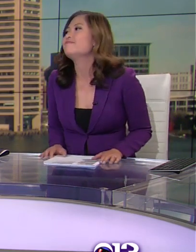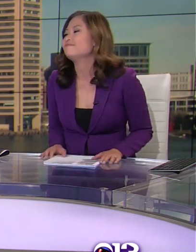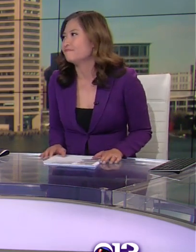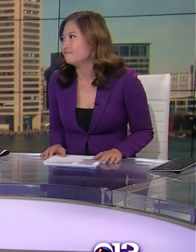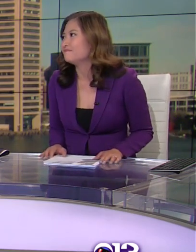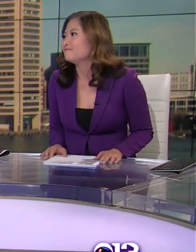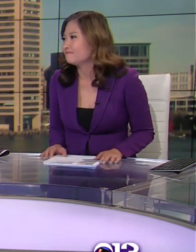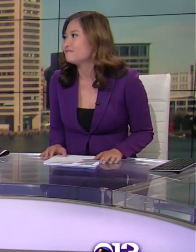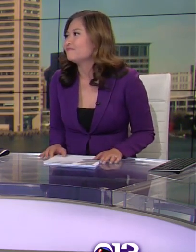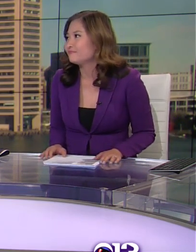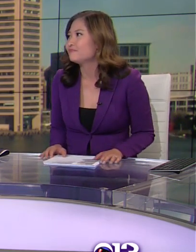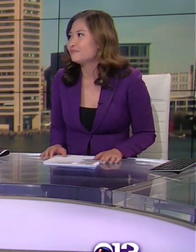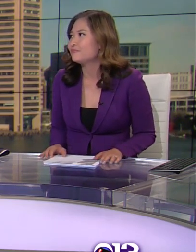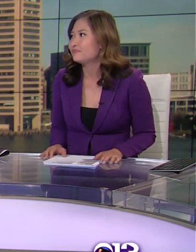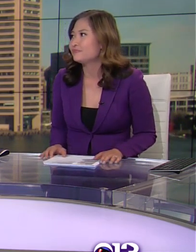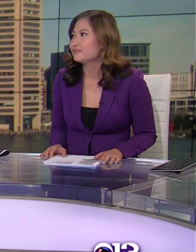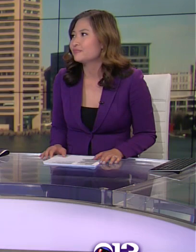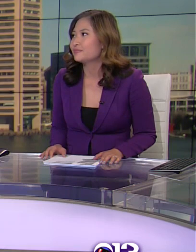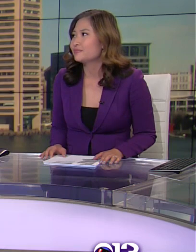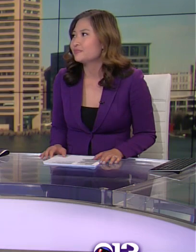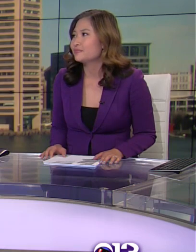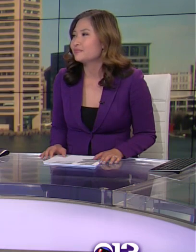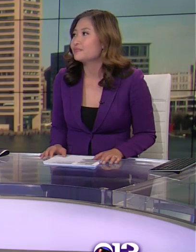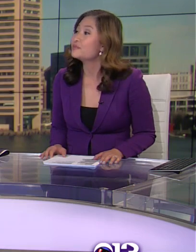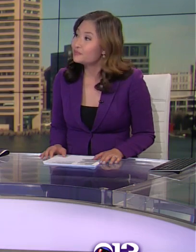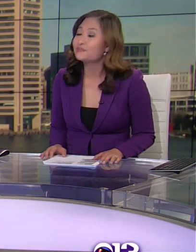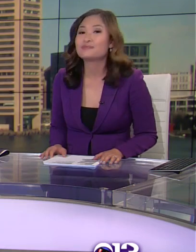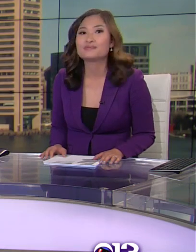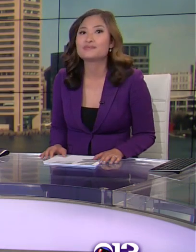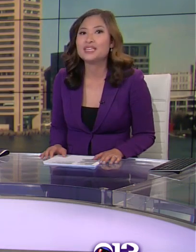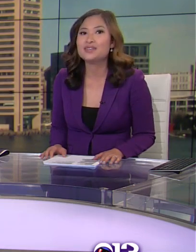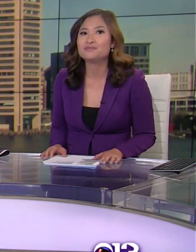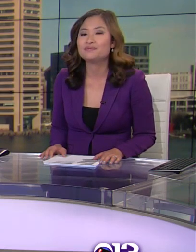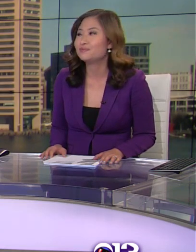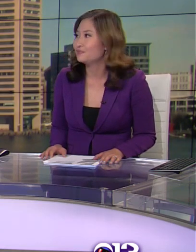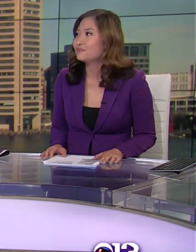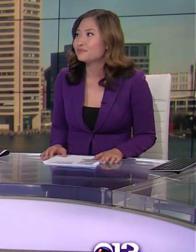limitations of the pandemic. So, of course, we congratulate the new mayor of Baltimore City.